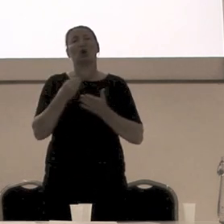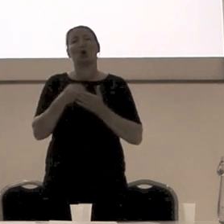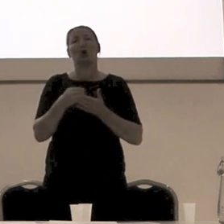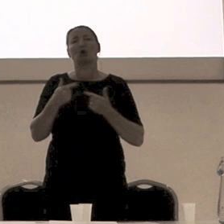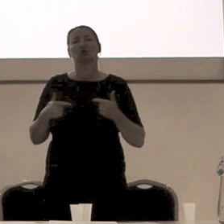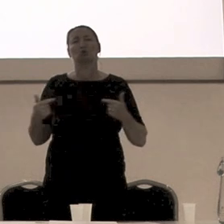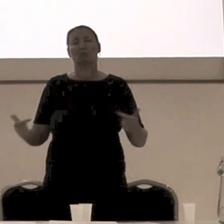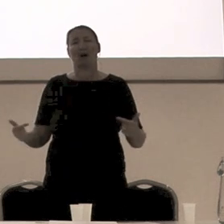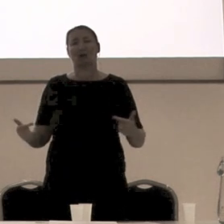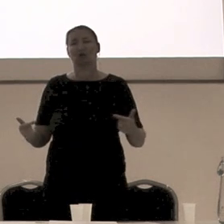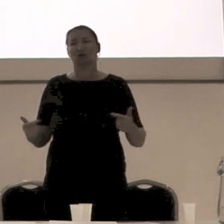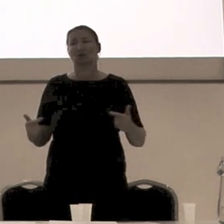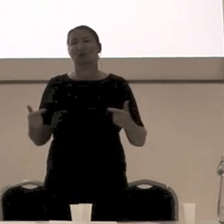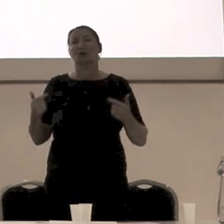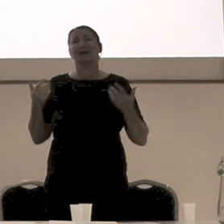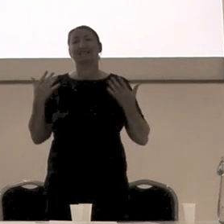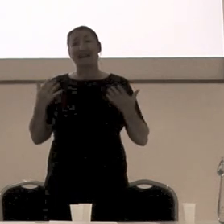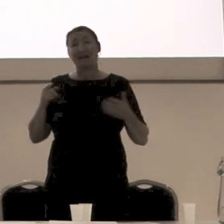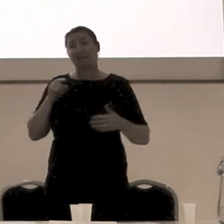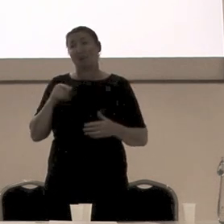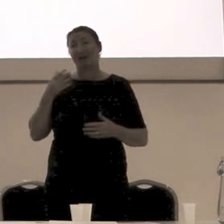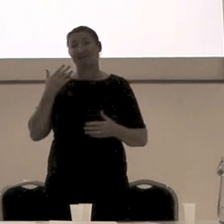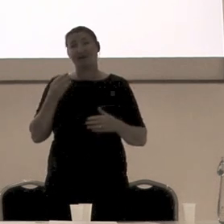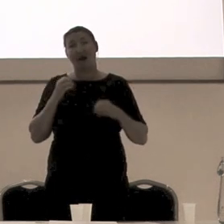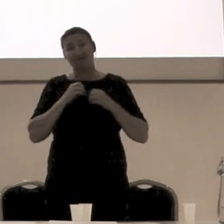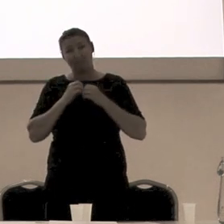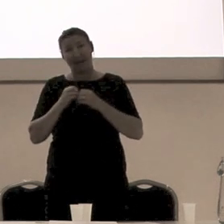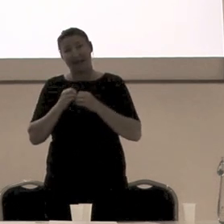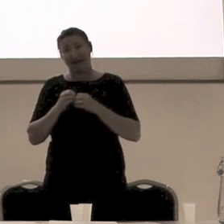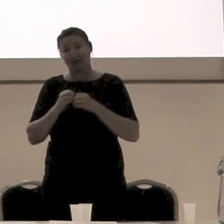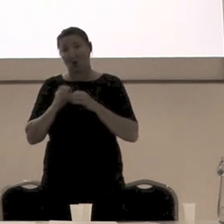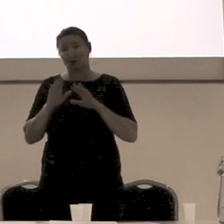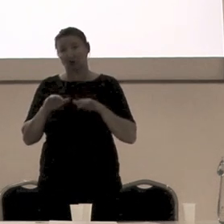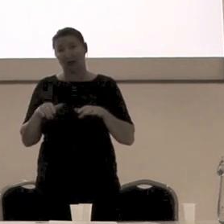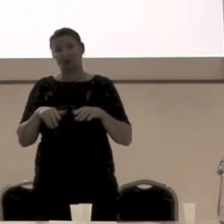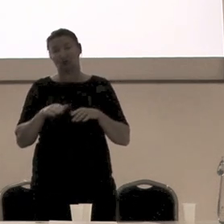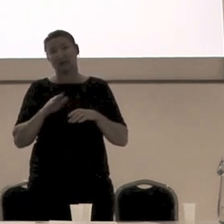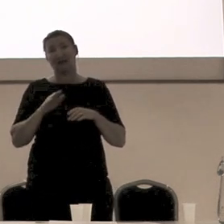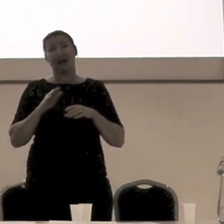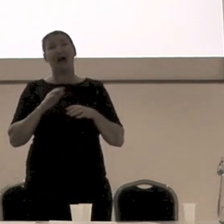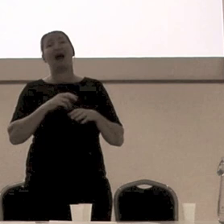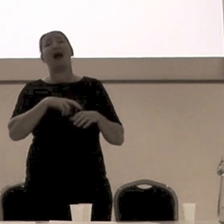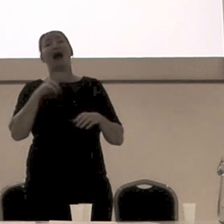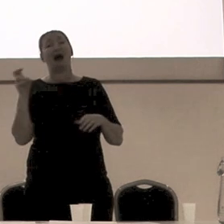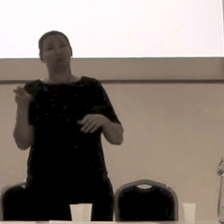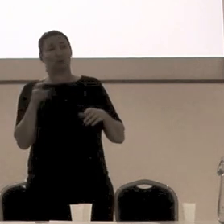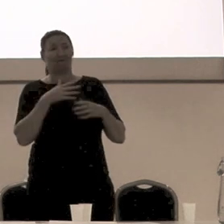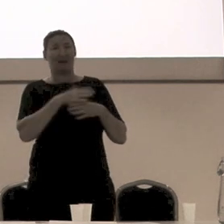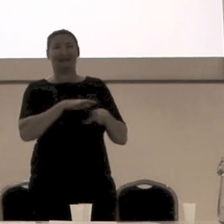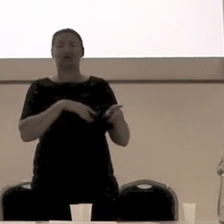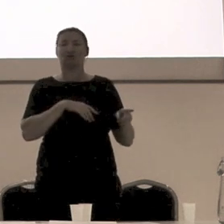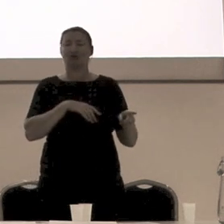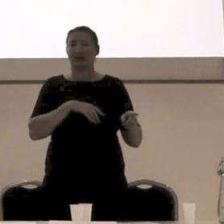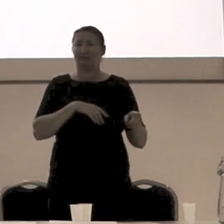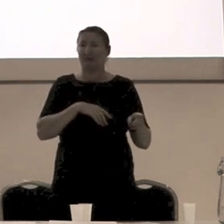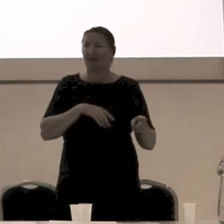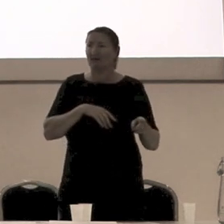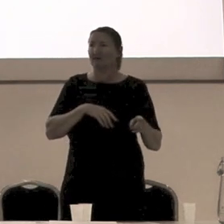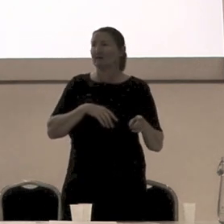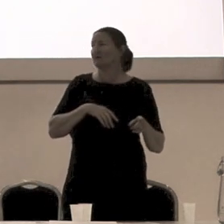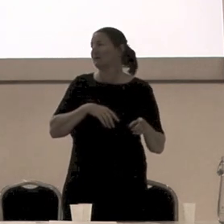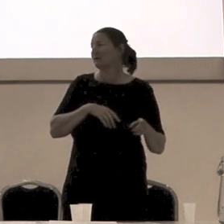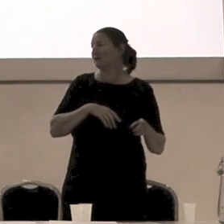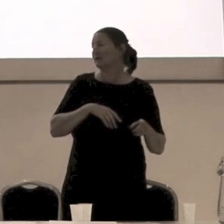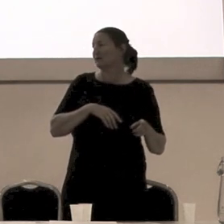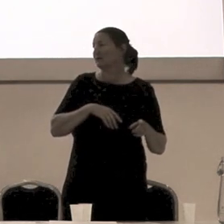they are spending 10.5 billion now on sending kids out of mainstream schools. So they're beginning to reverse it, but they're doing